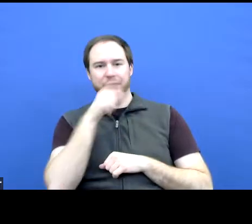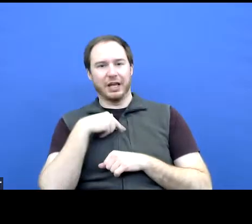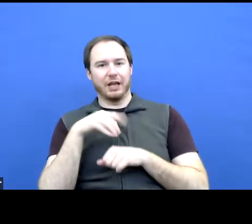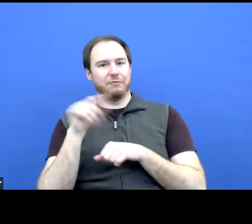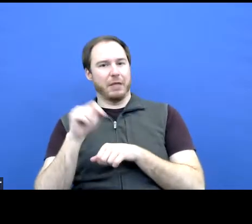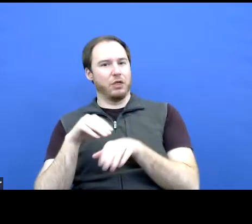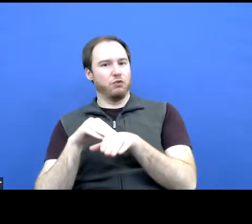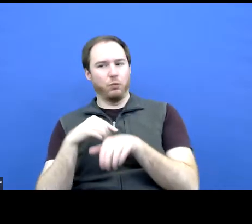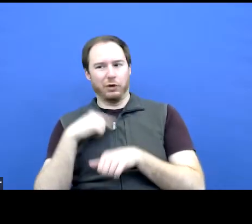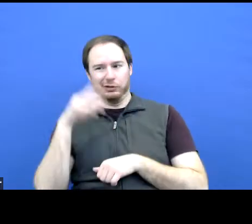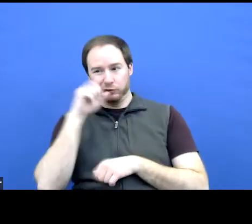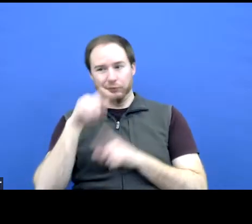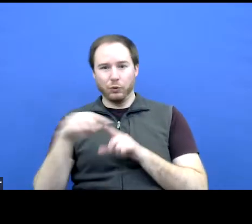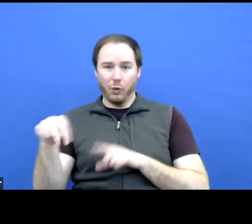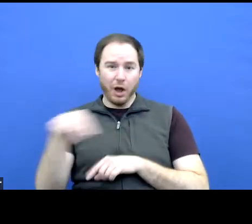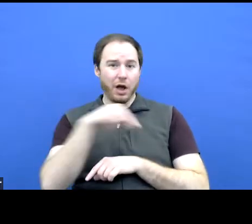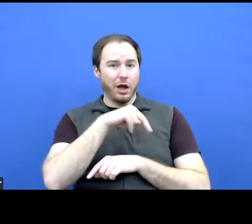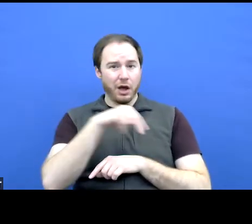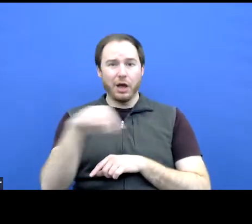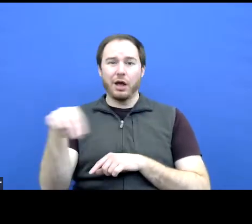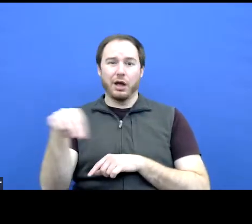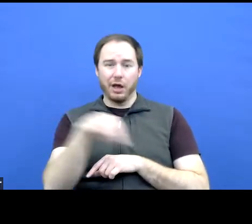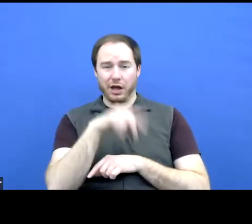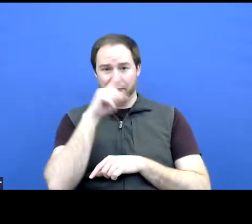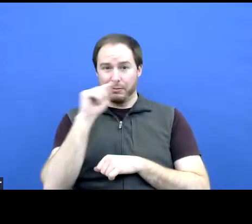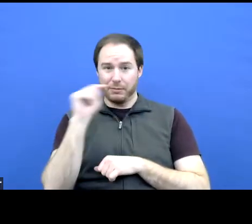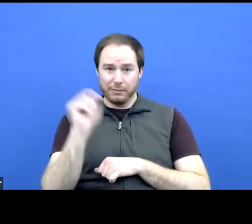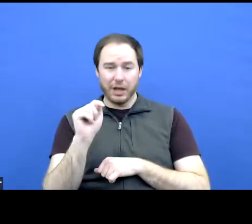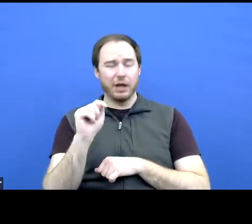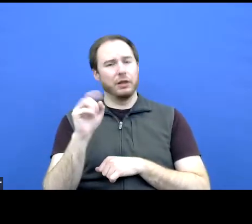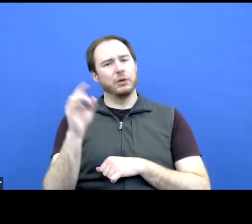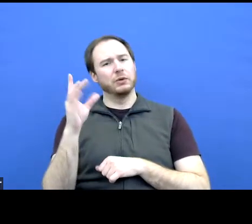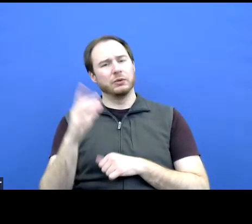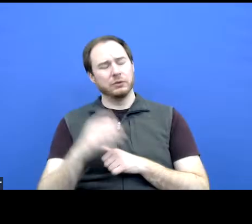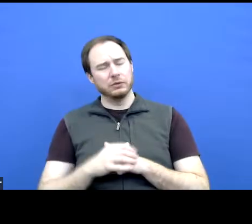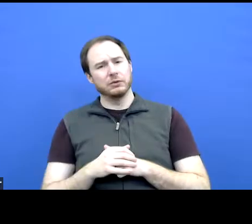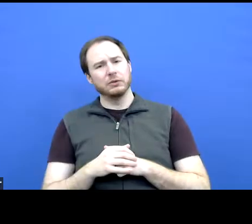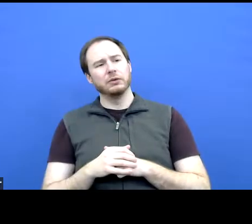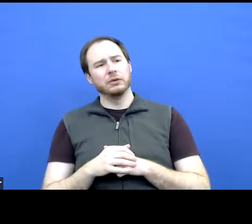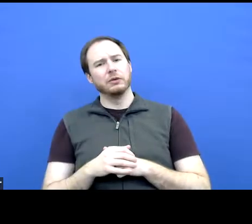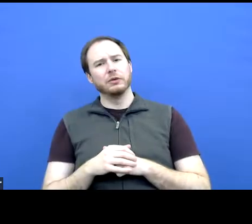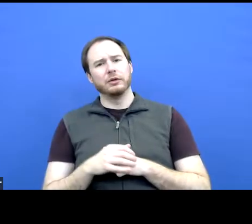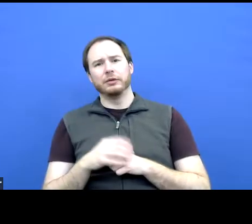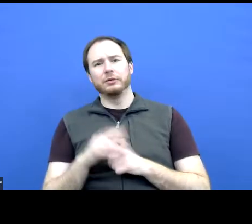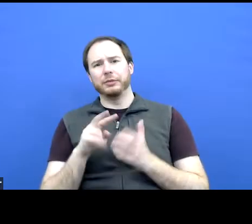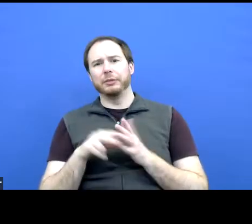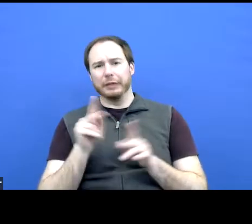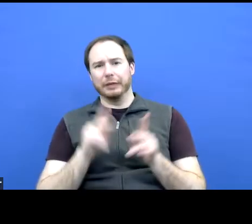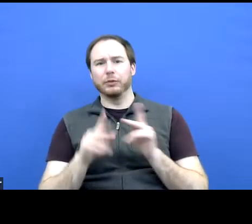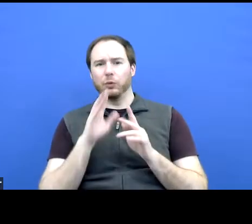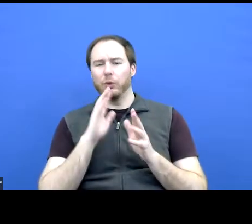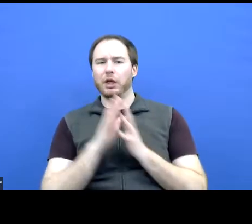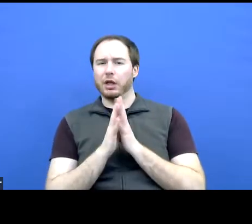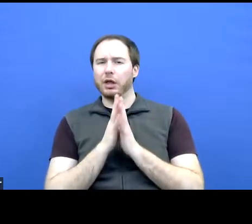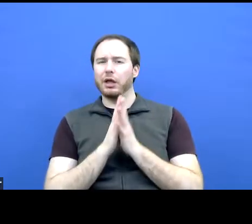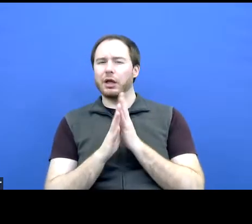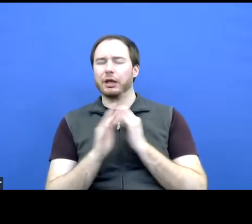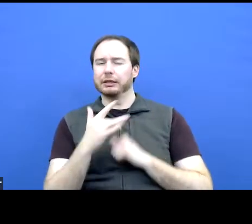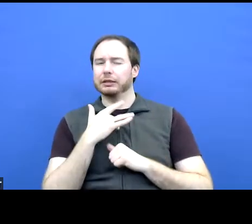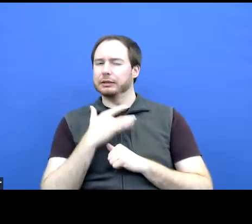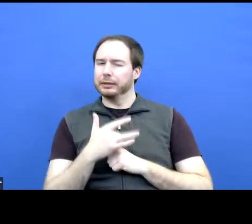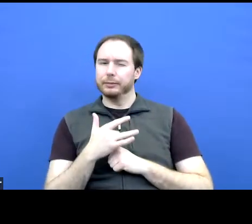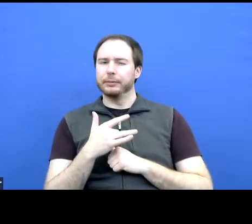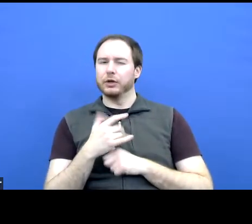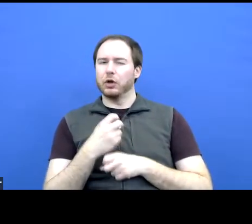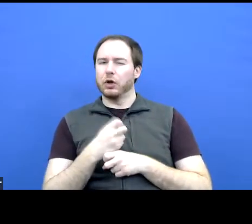assumed that then people would have to walk back to your building to use the restroom, and there'd be a lot of traffic back and forth, which is